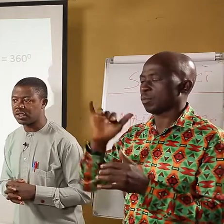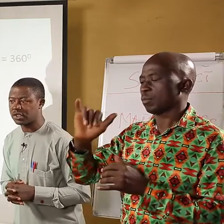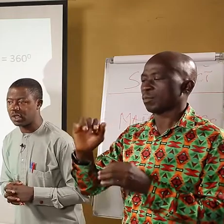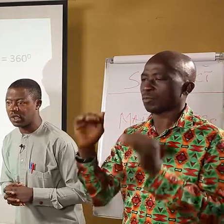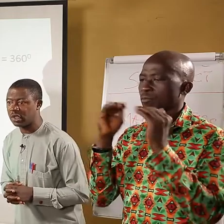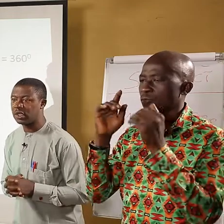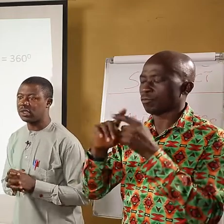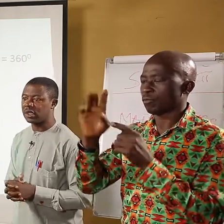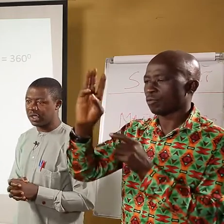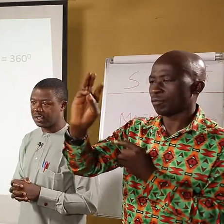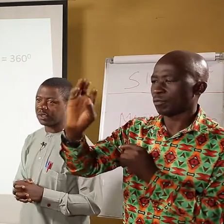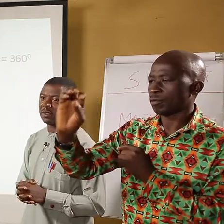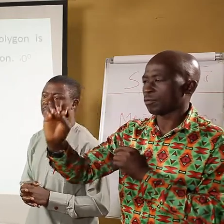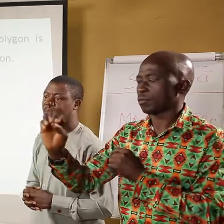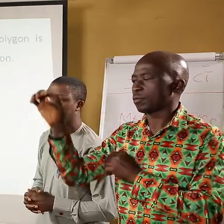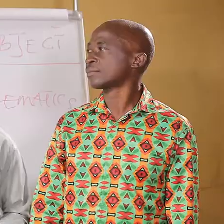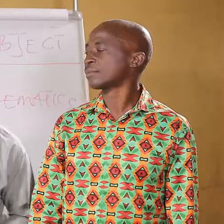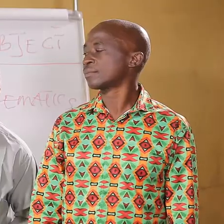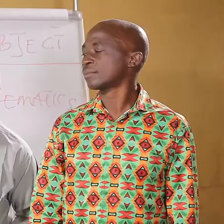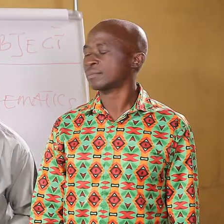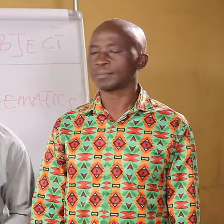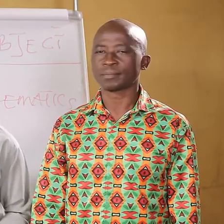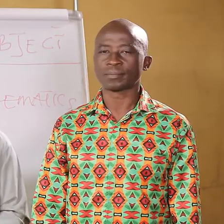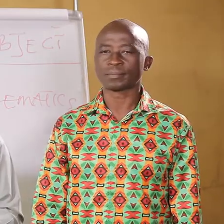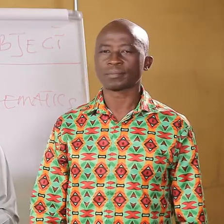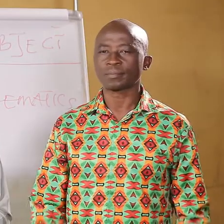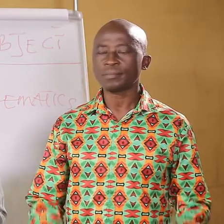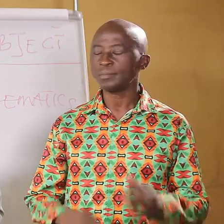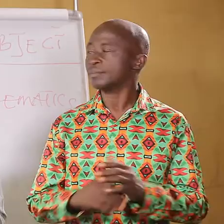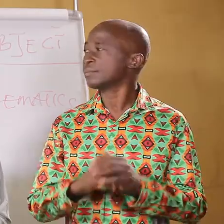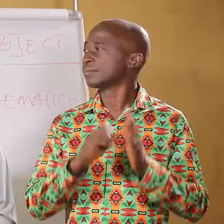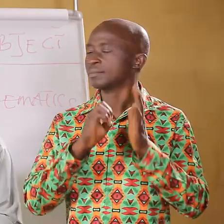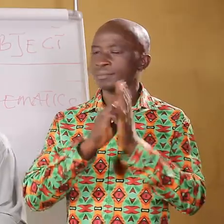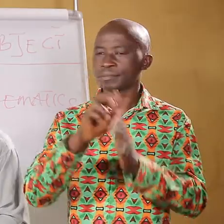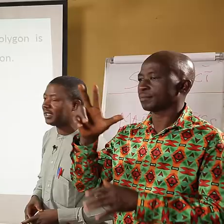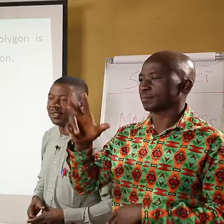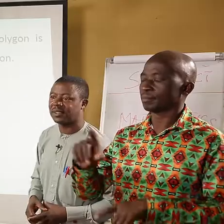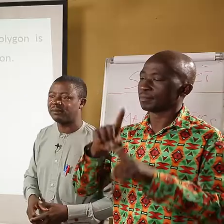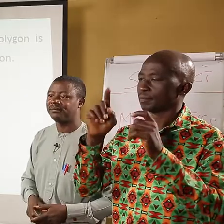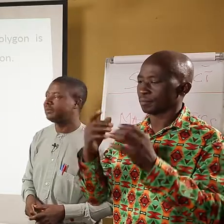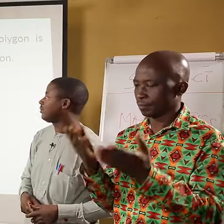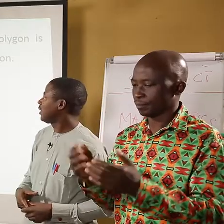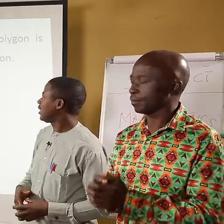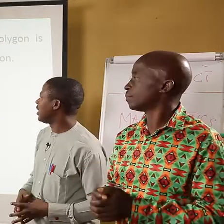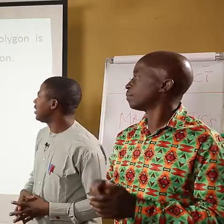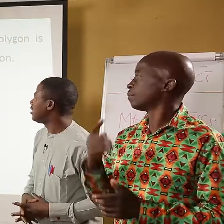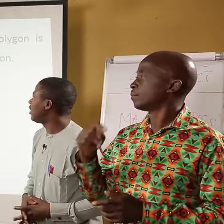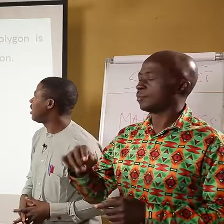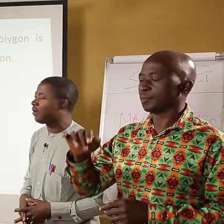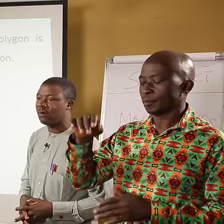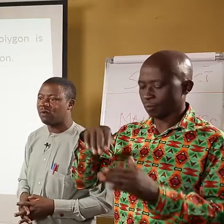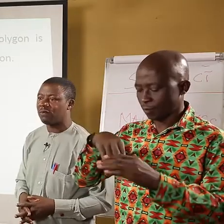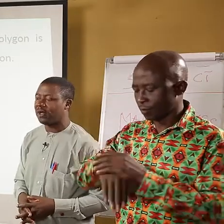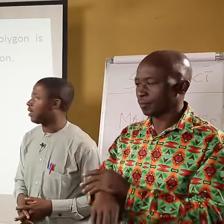to 60 degrees. Example 3. The question says, the